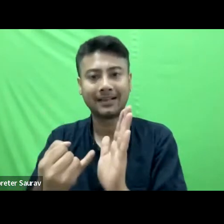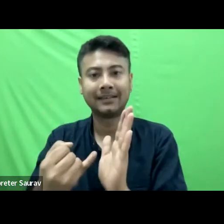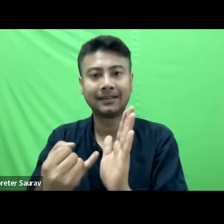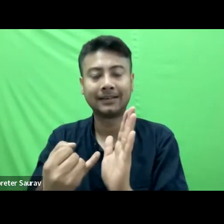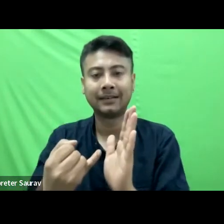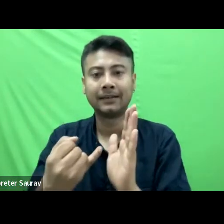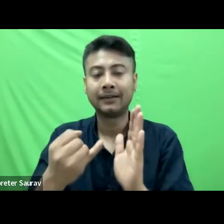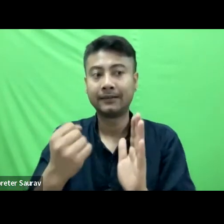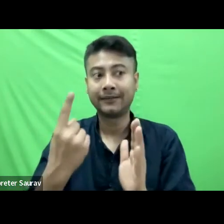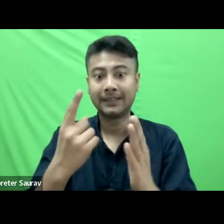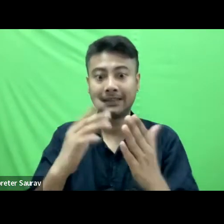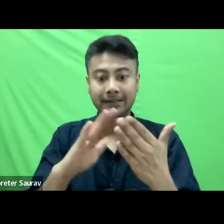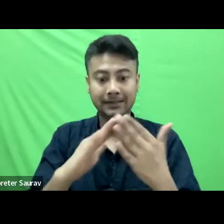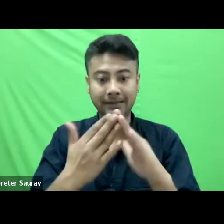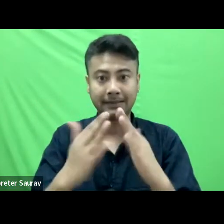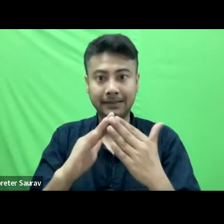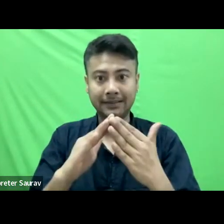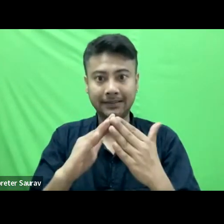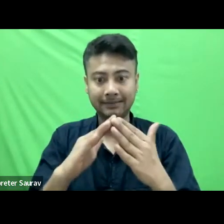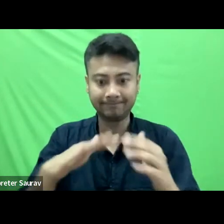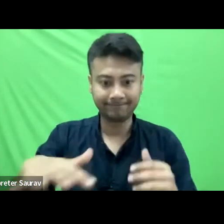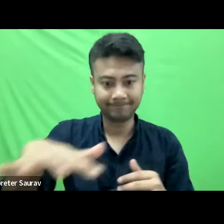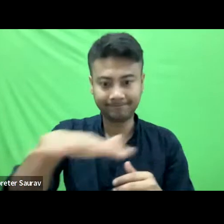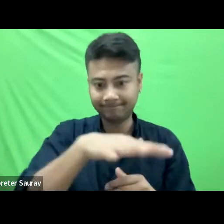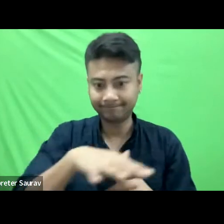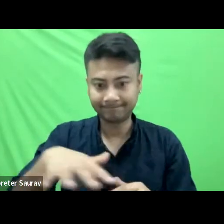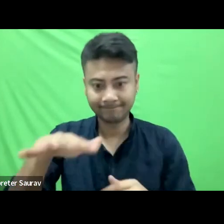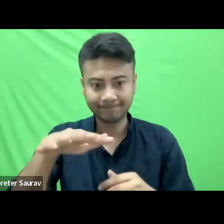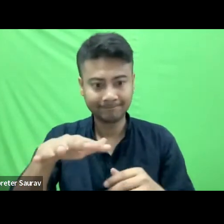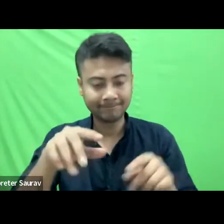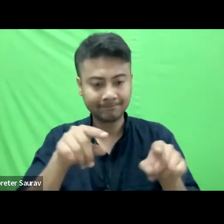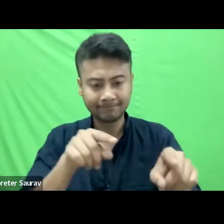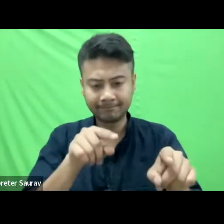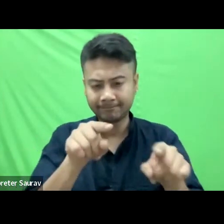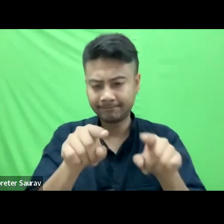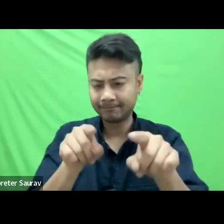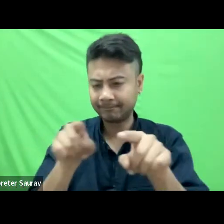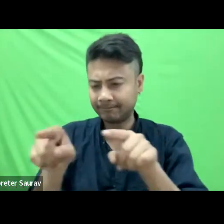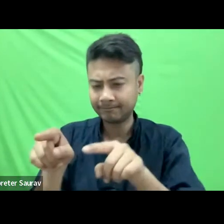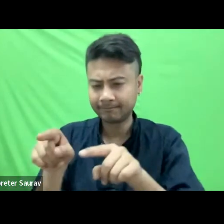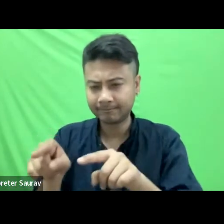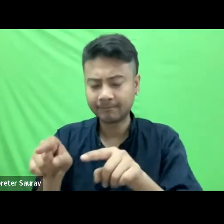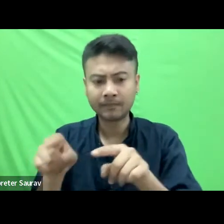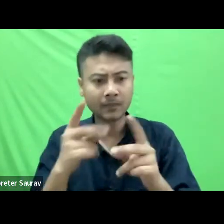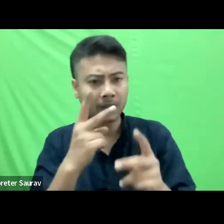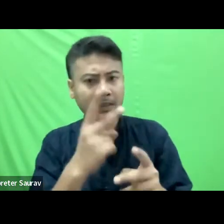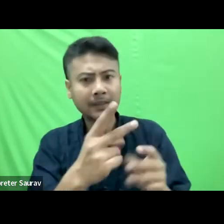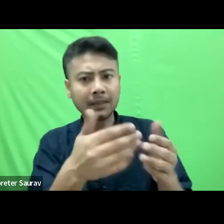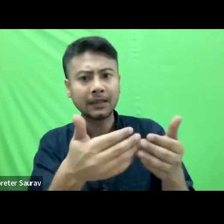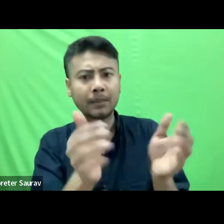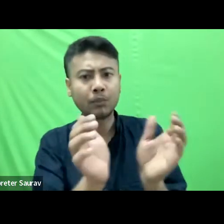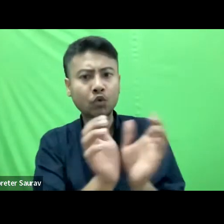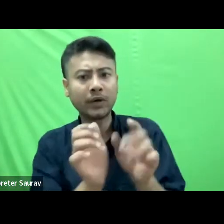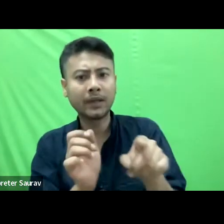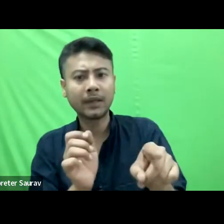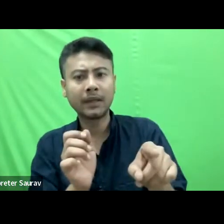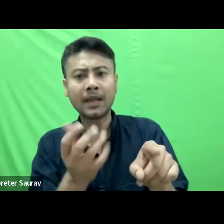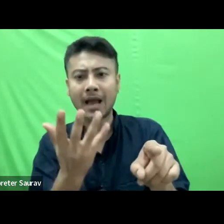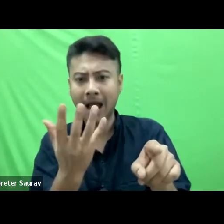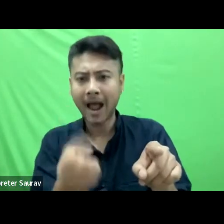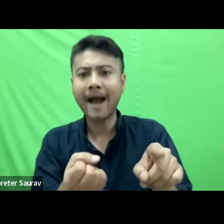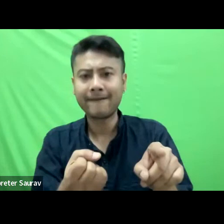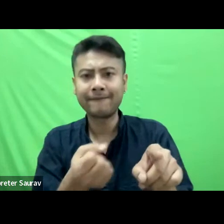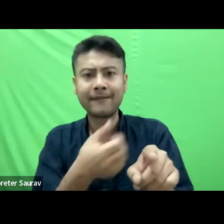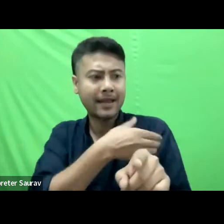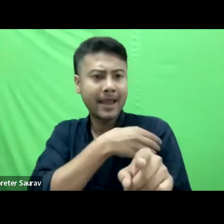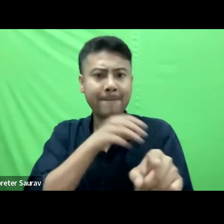we focus on a specific community in empowering and informing their capacity to create and influence the spaces